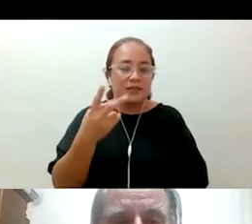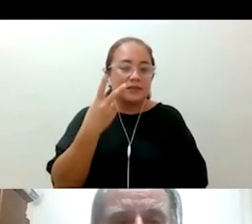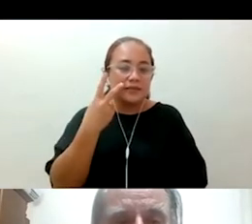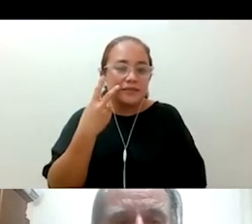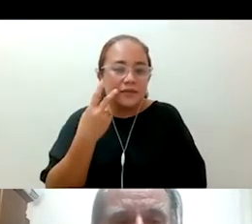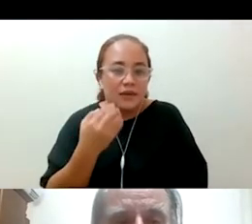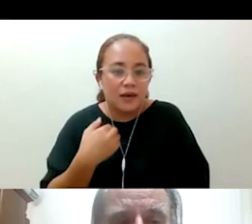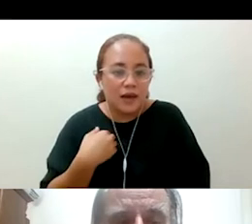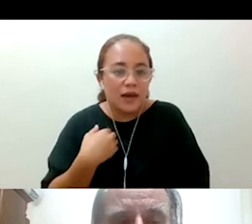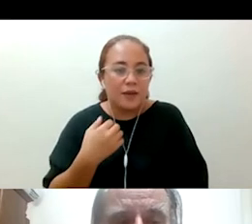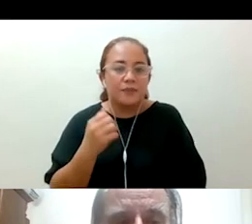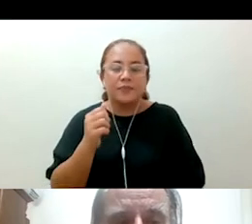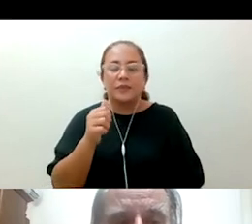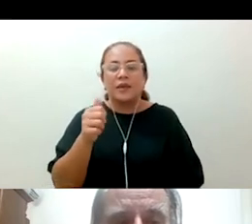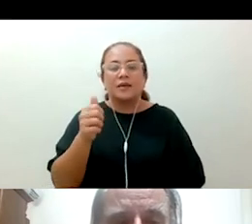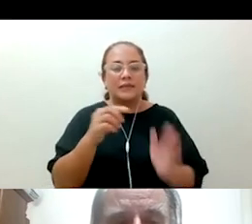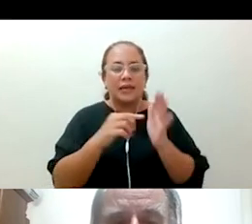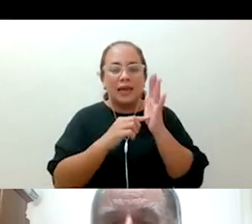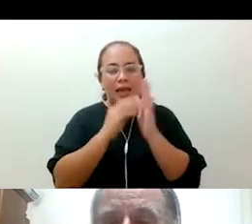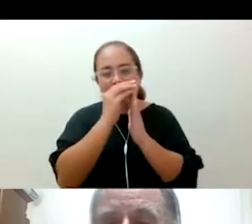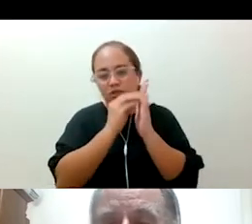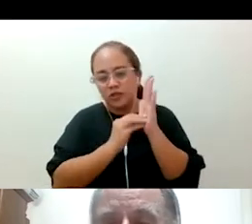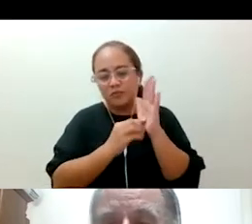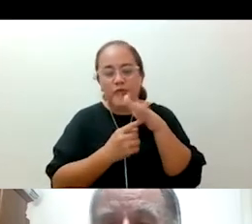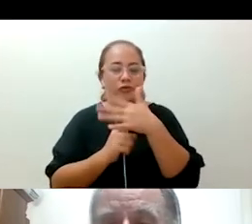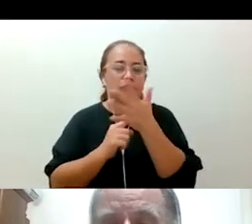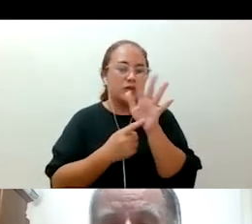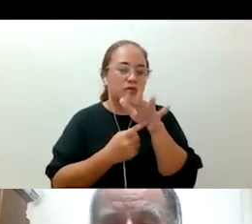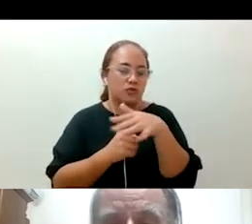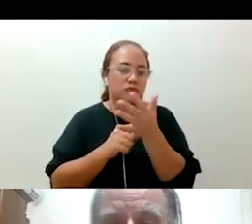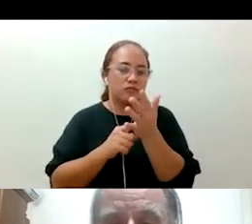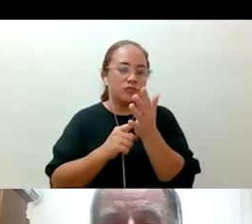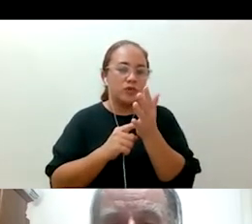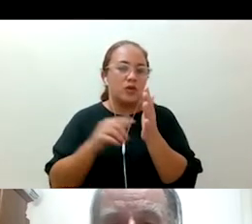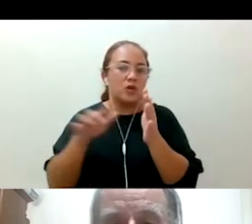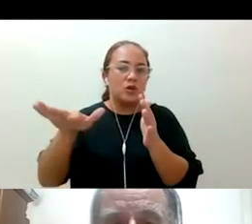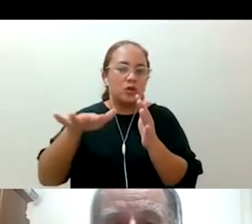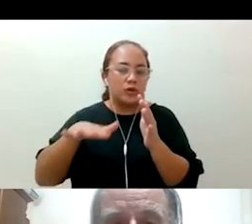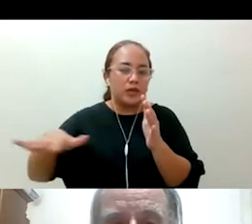at hand shape, orientation, location, and movement.